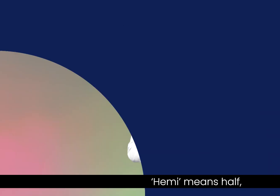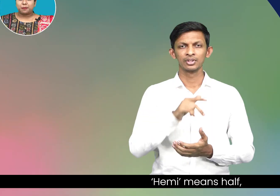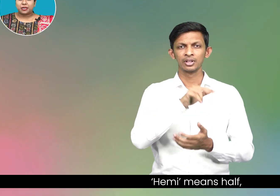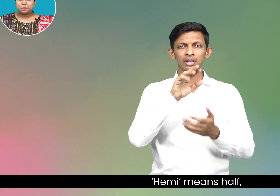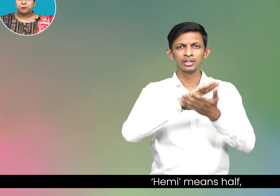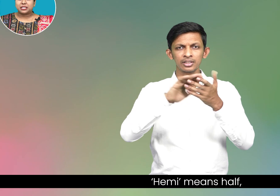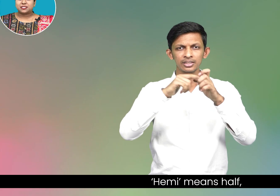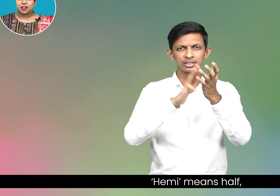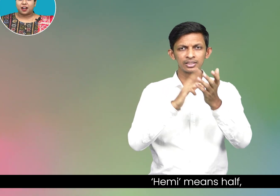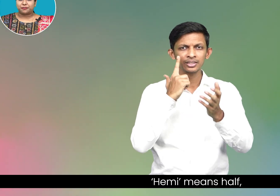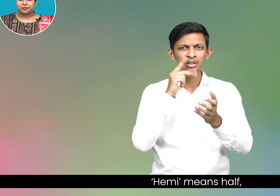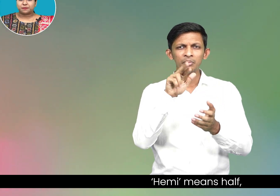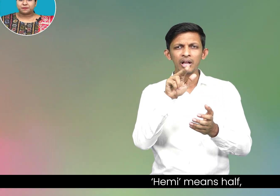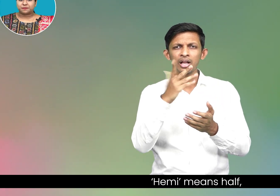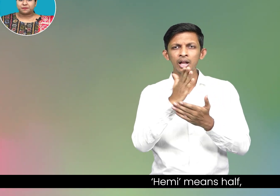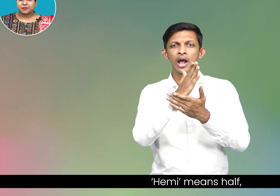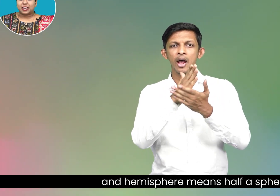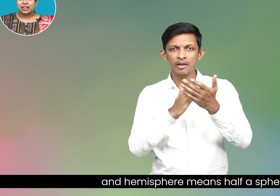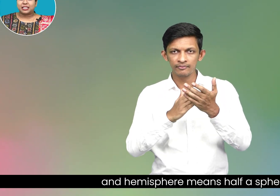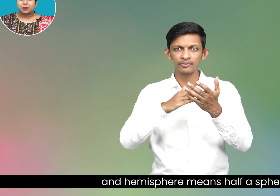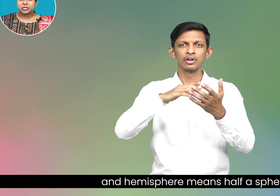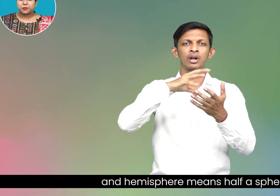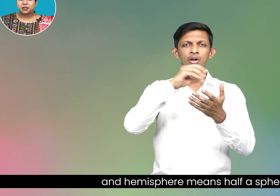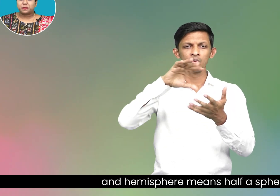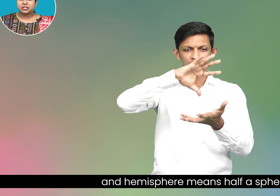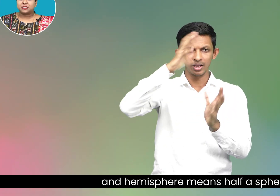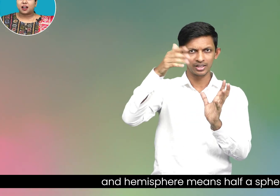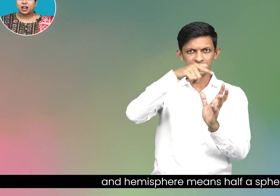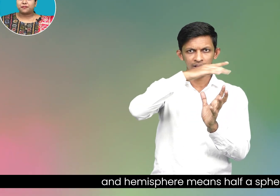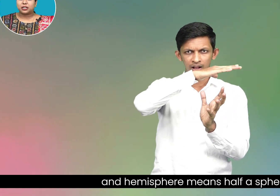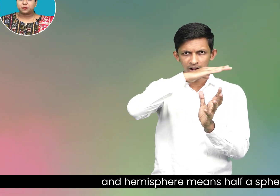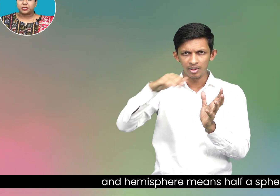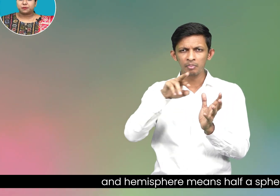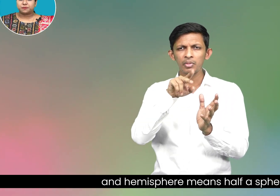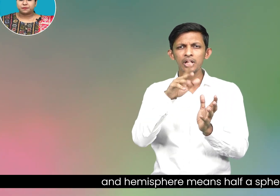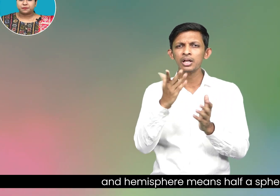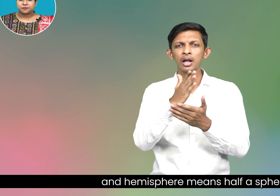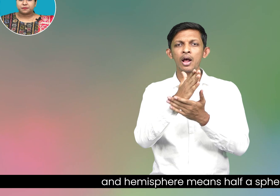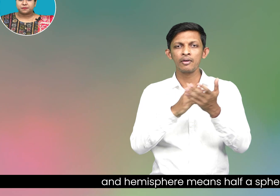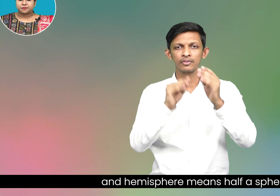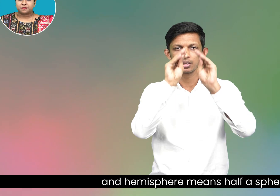Hemi means half and hemisphere means half a sphere.